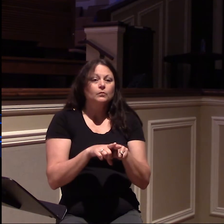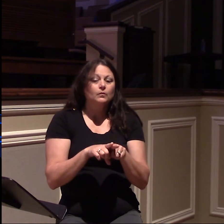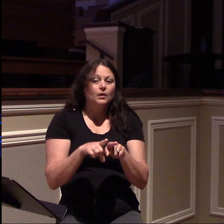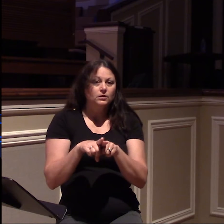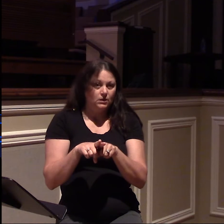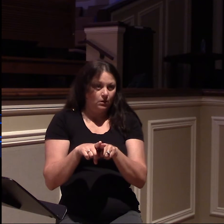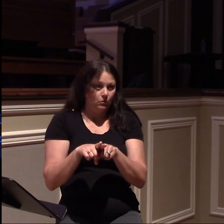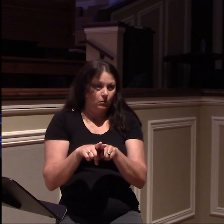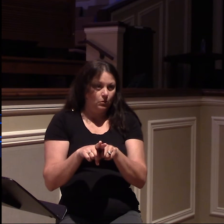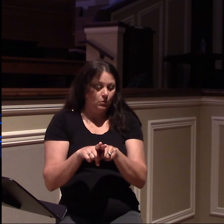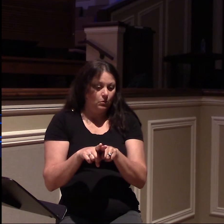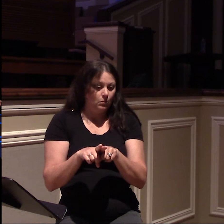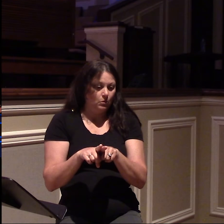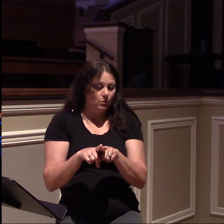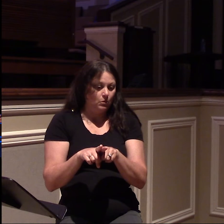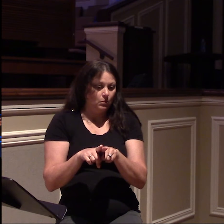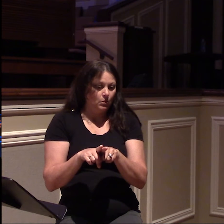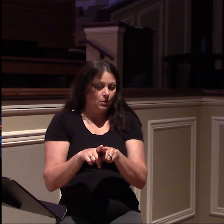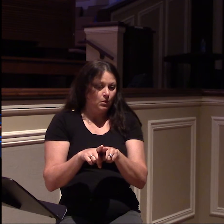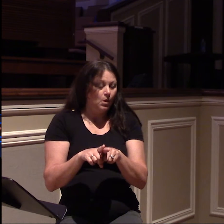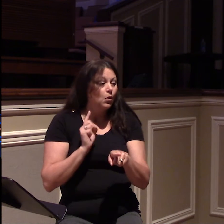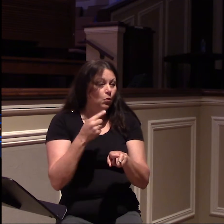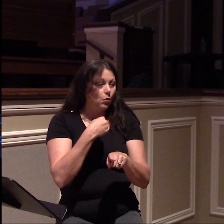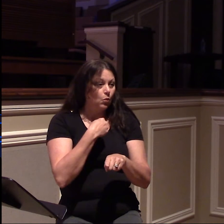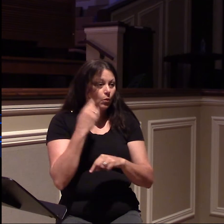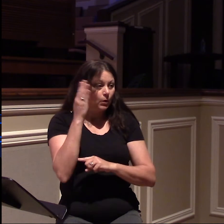say, this was their finest hour.